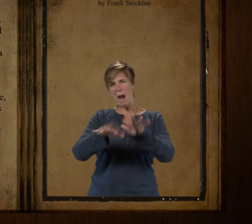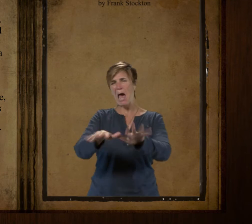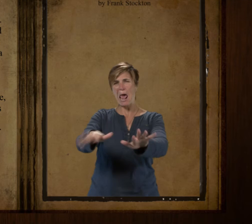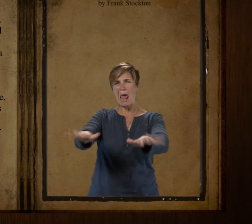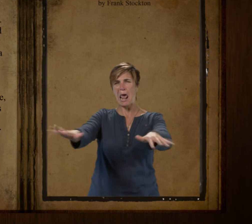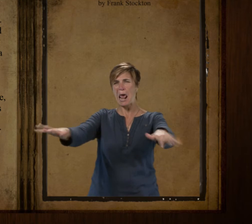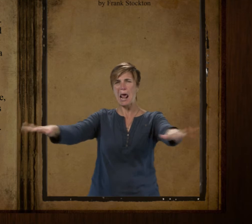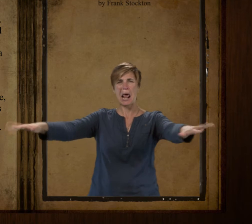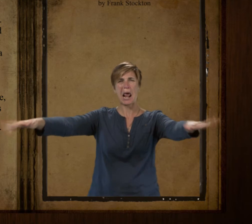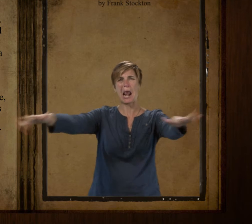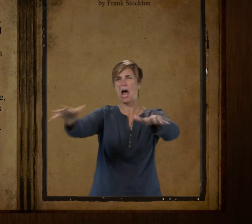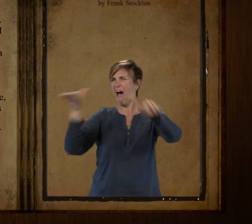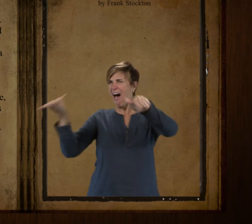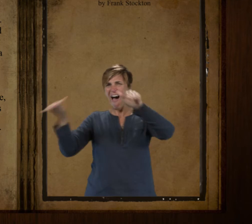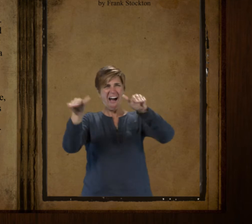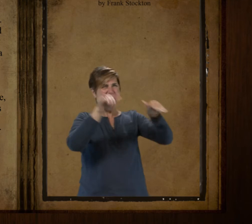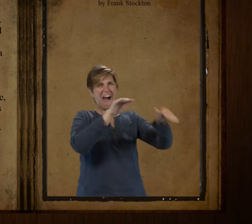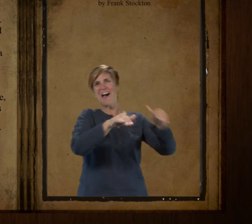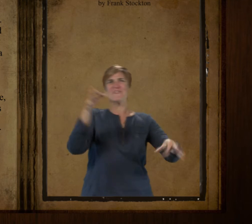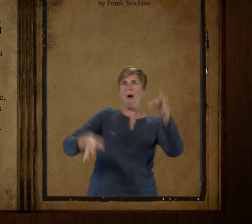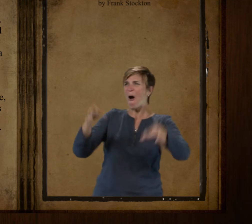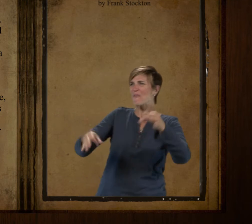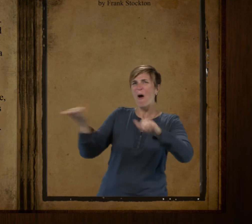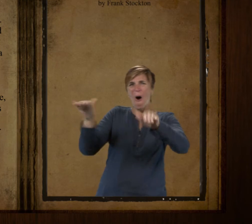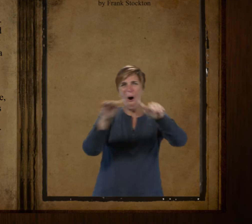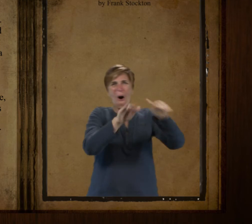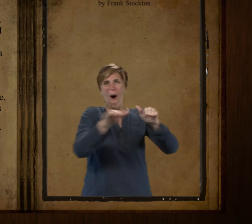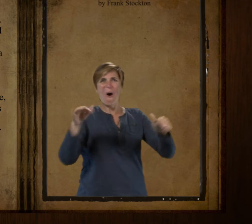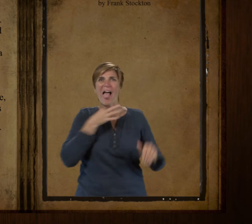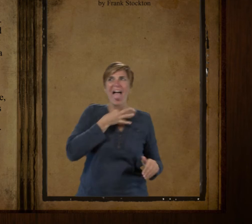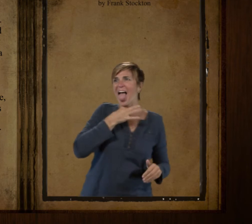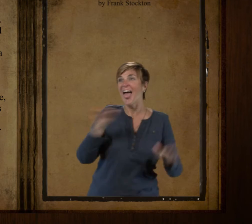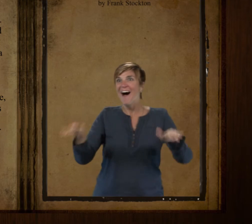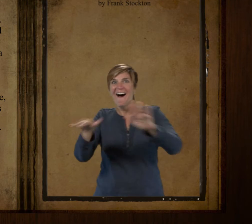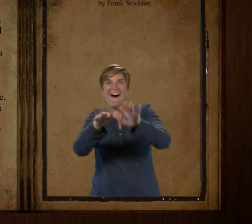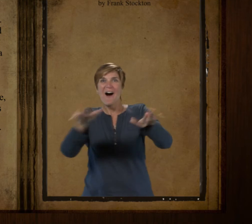greatly interested in the workings and development of this trial.